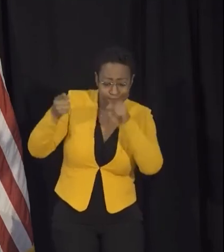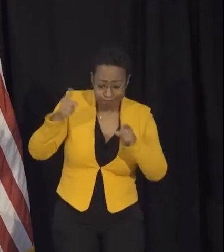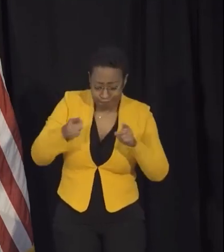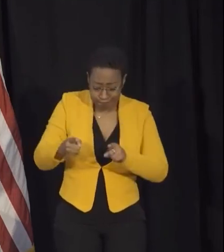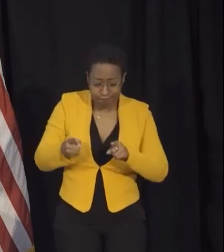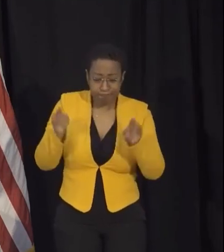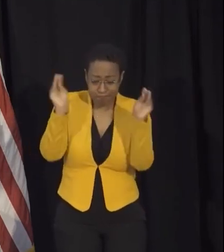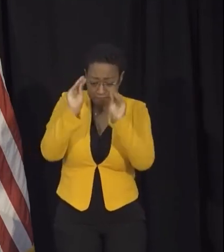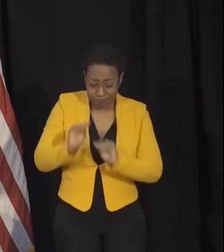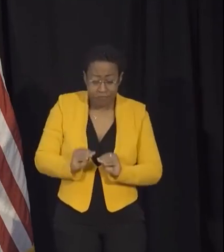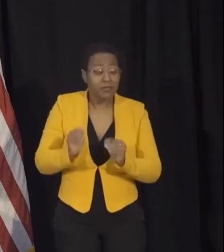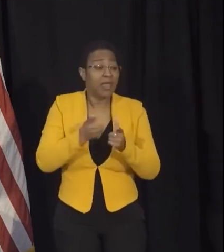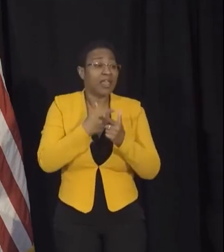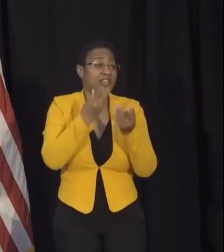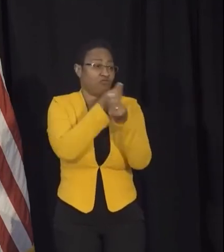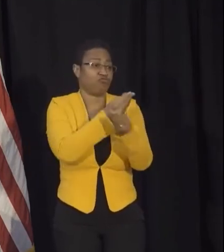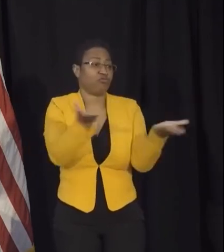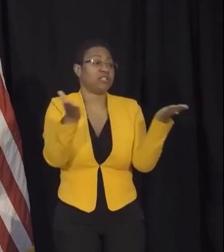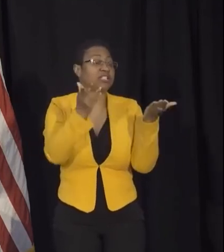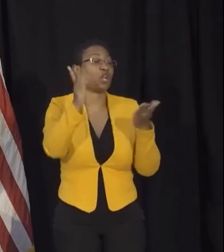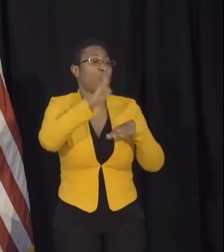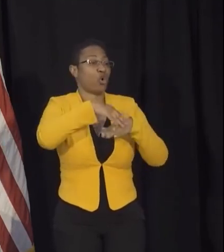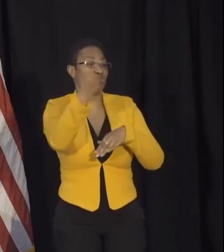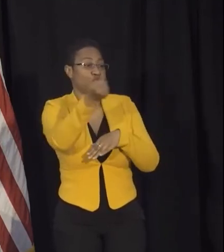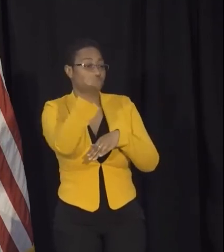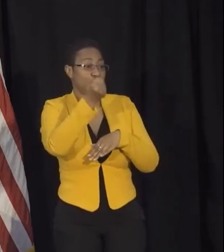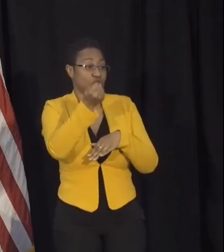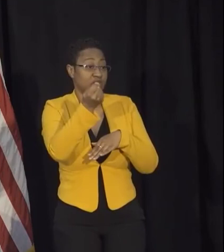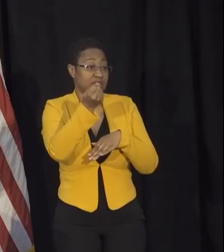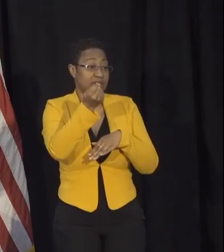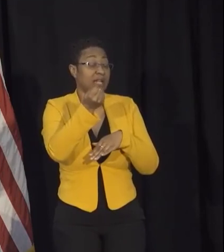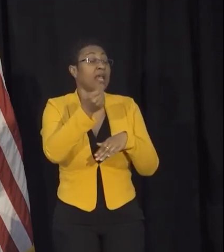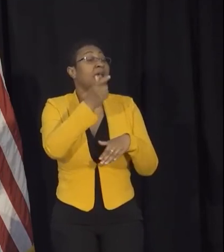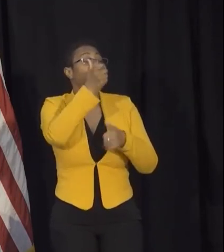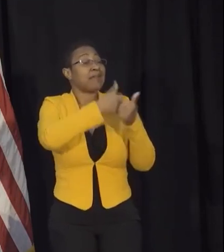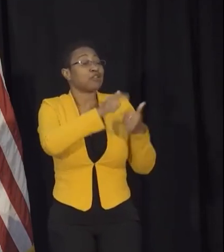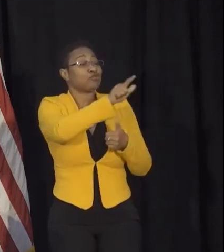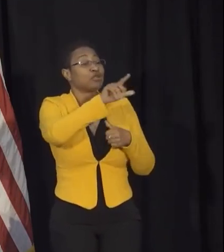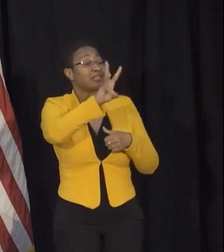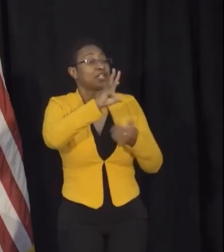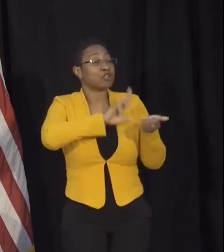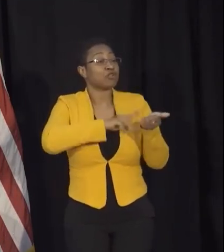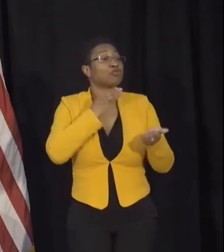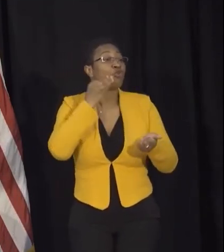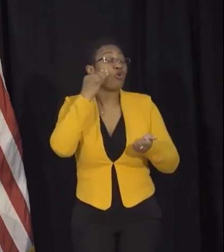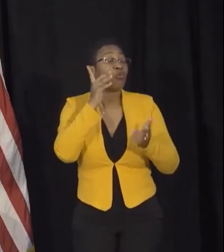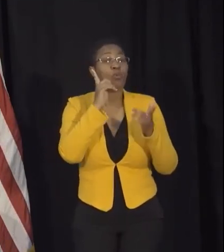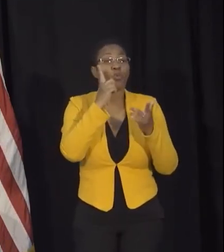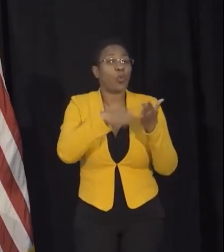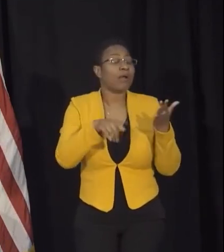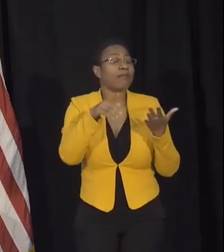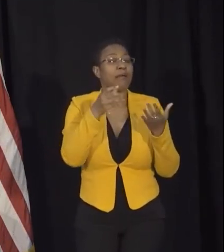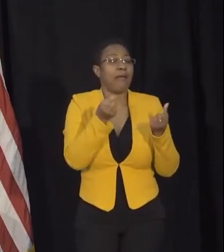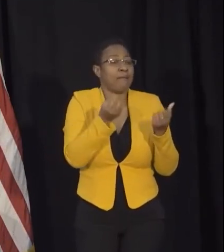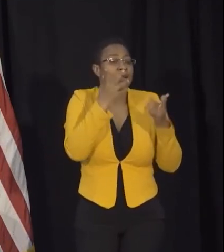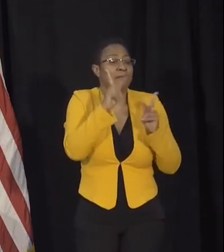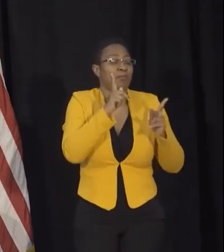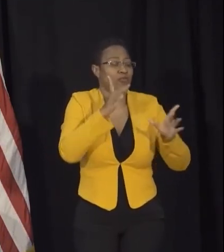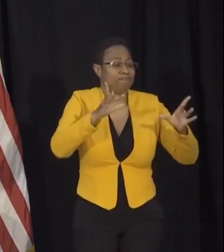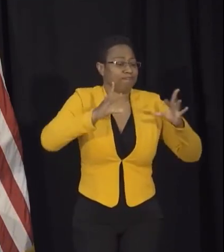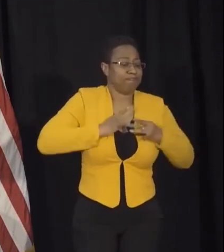Tuesday. And our intention is to give you each individual, one of the 26 nursing homes, what have been the number of